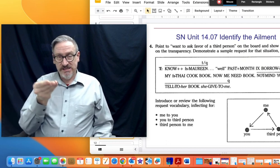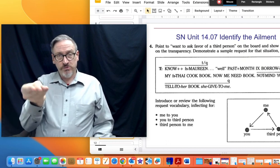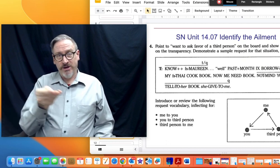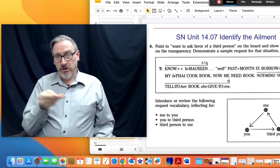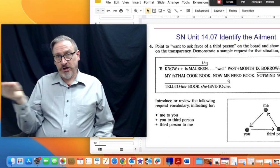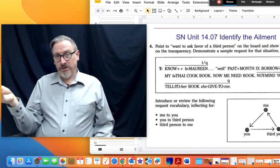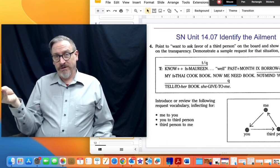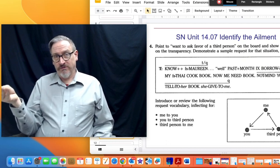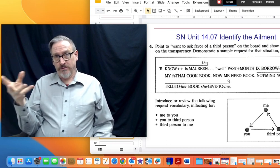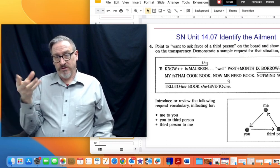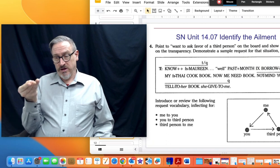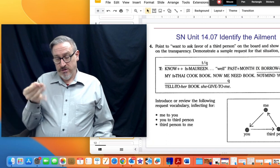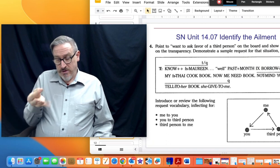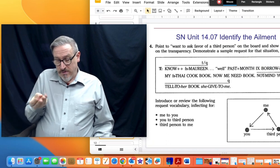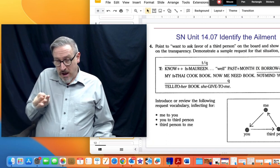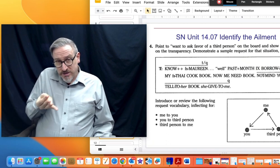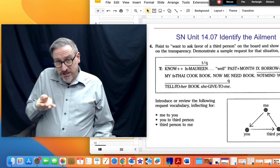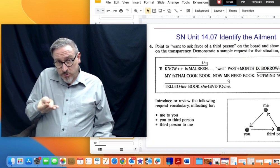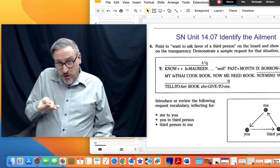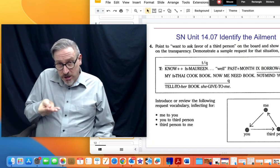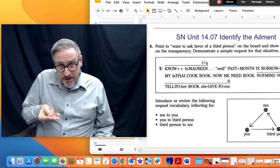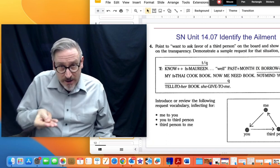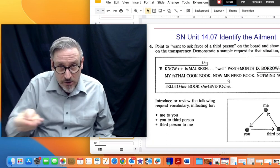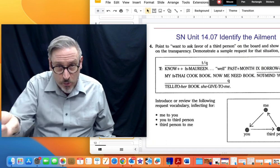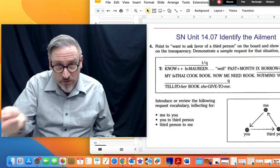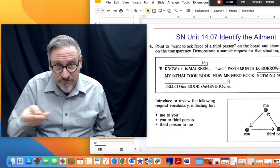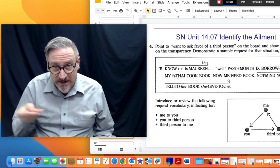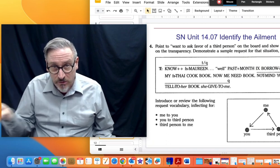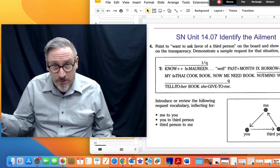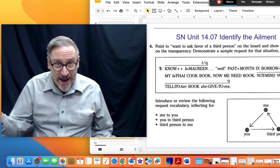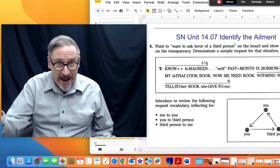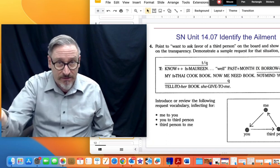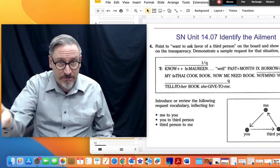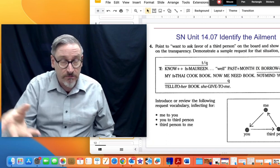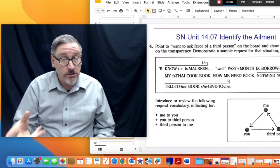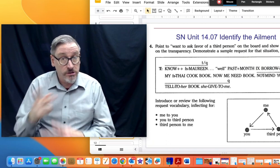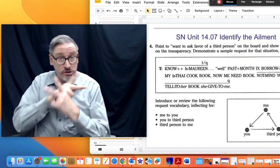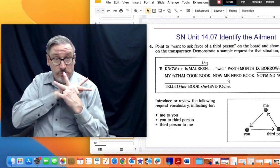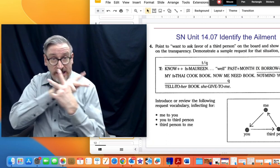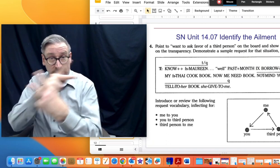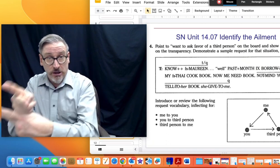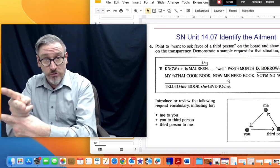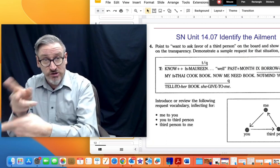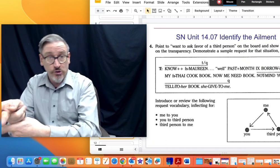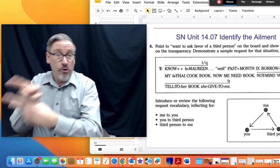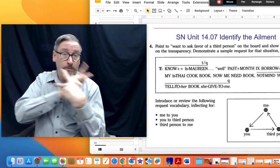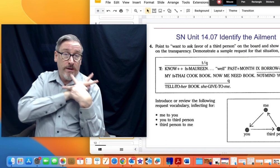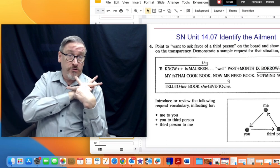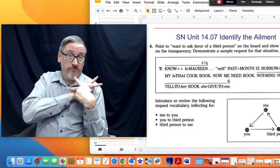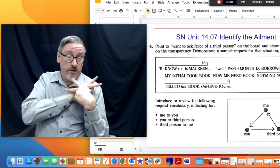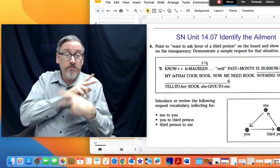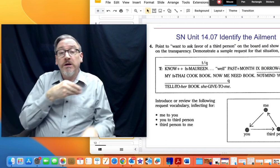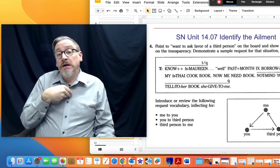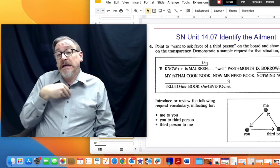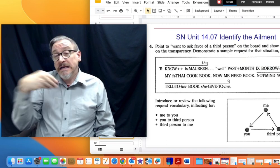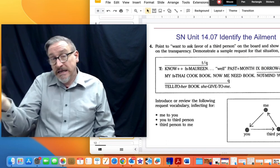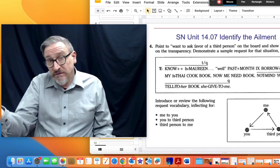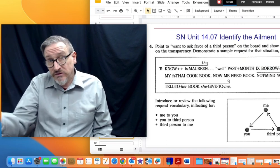But this is what we call an agreement verb. The object that we're talking about will follow the path. So like loan to or borrow